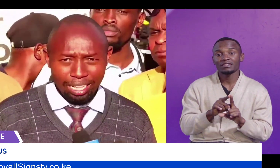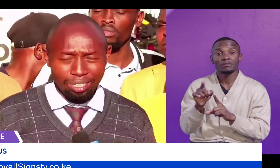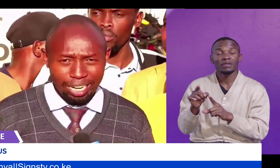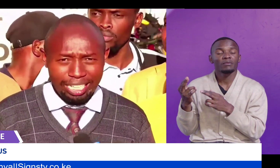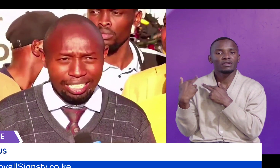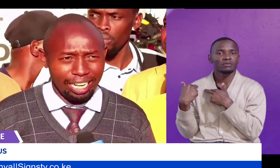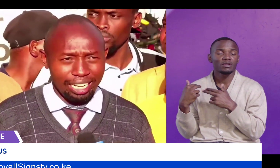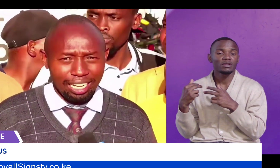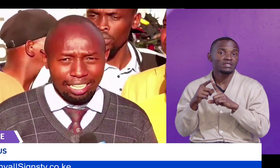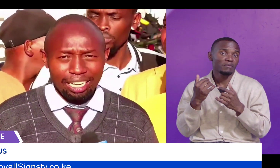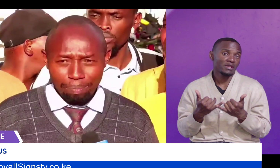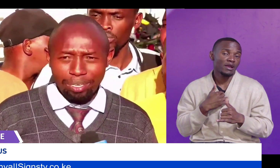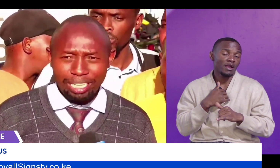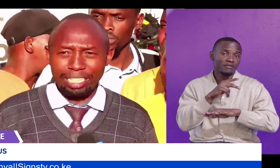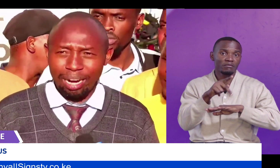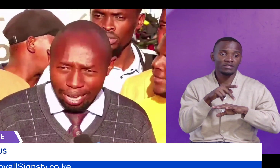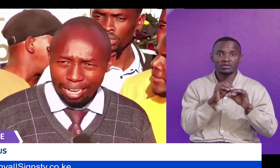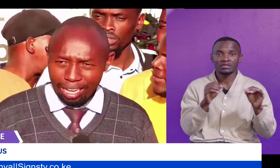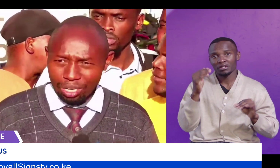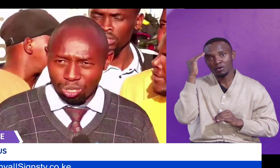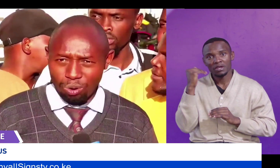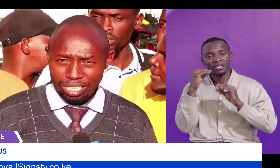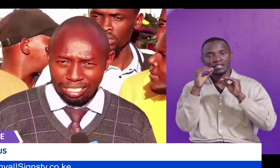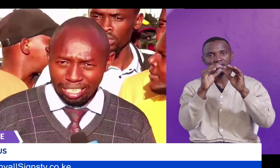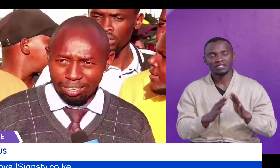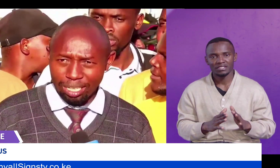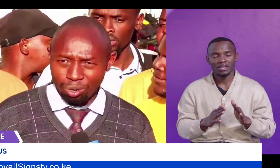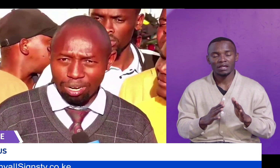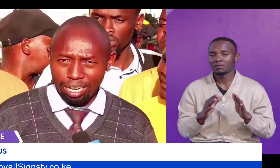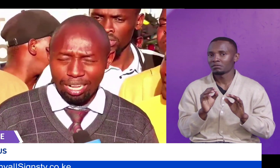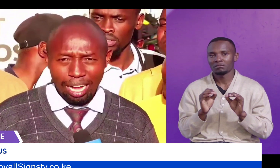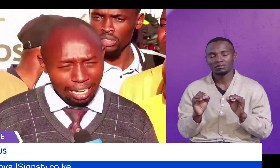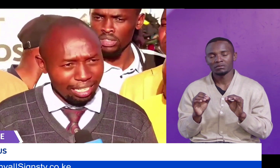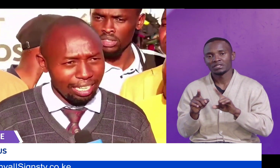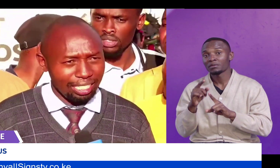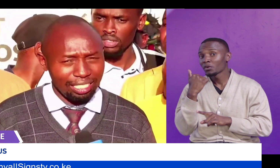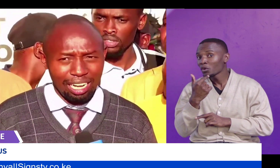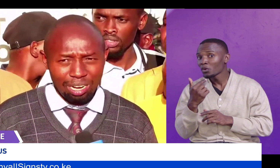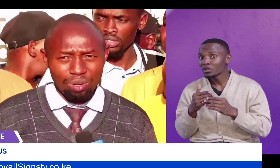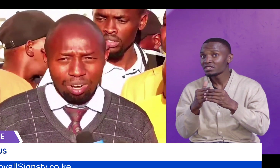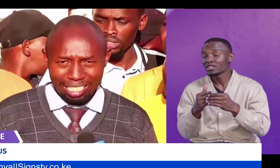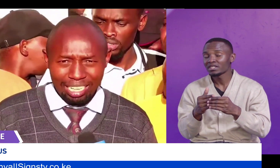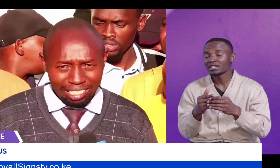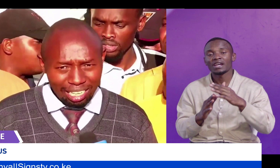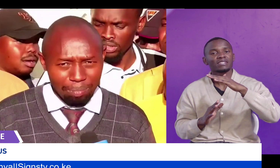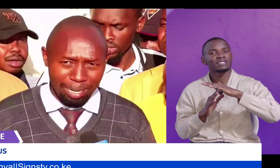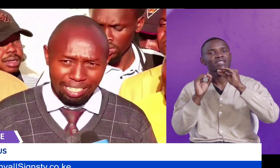is no head teacher, the deputy is away. So who is in charge of the school? A senior teacher, and we know a senior teacher in a primary session.